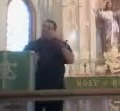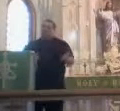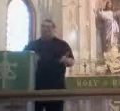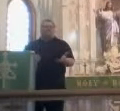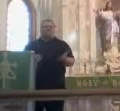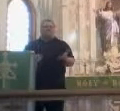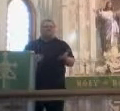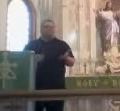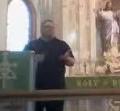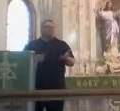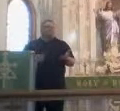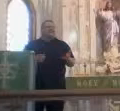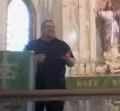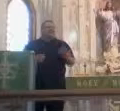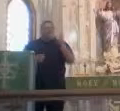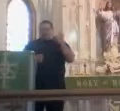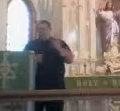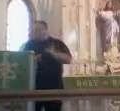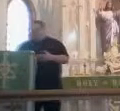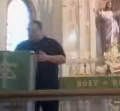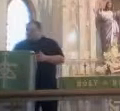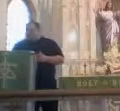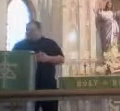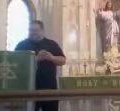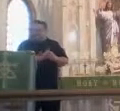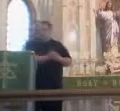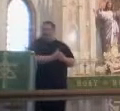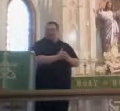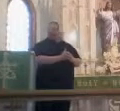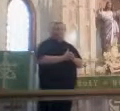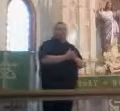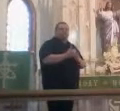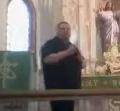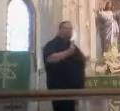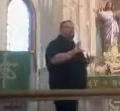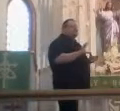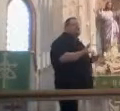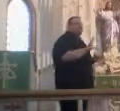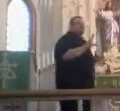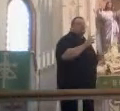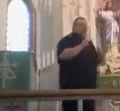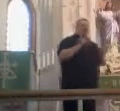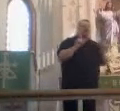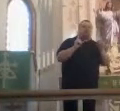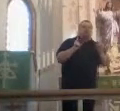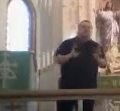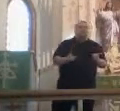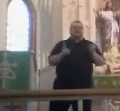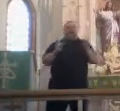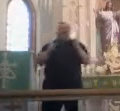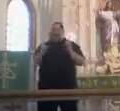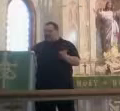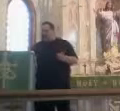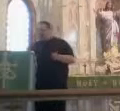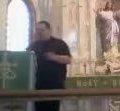done. And that's good news. That's an exciting adventure to be on, because think about it. No matter what